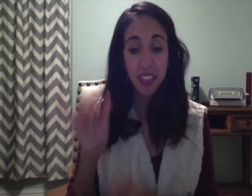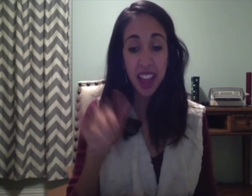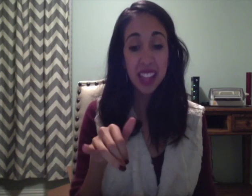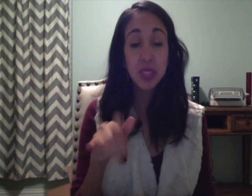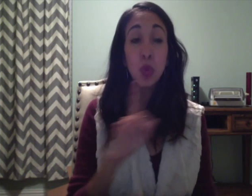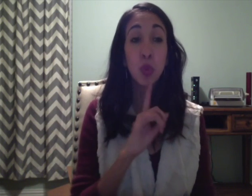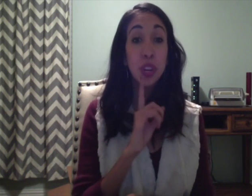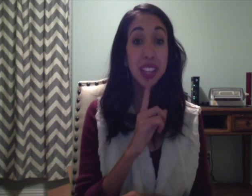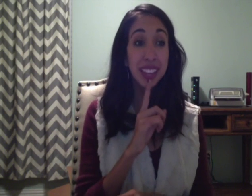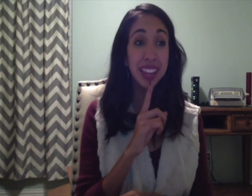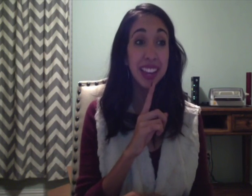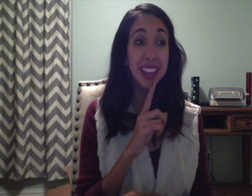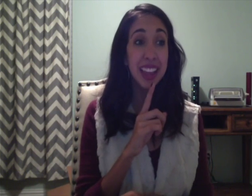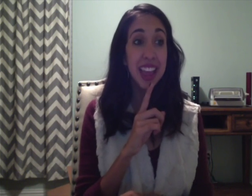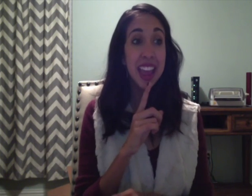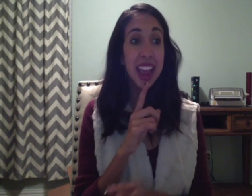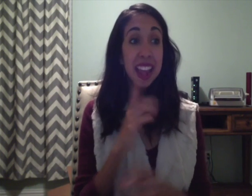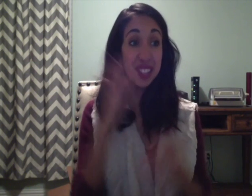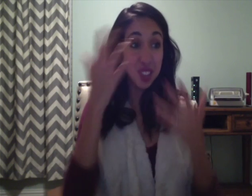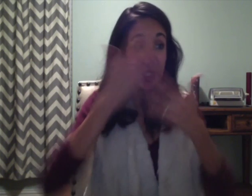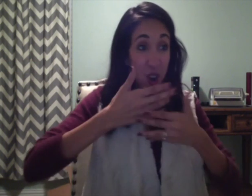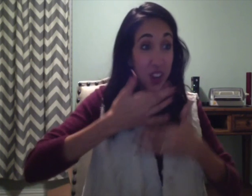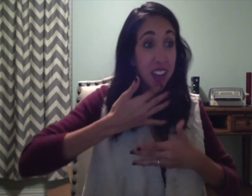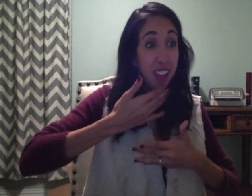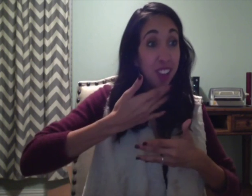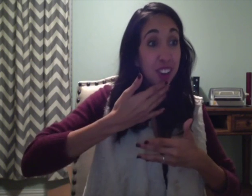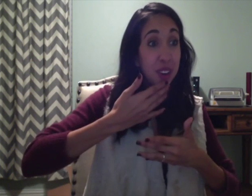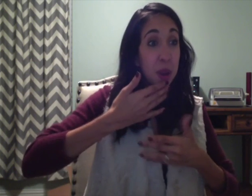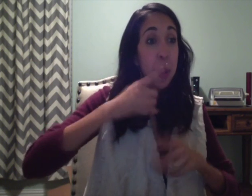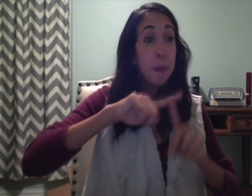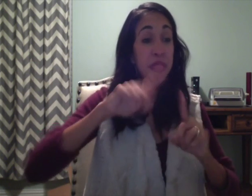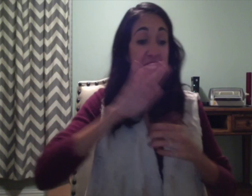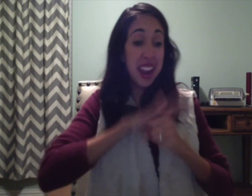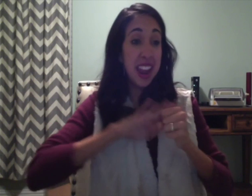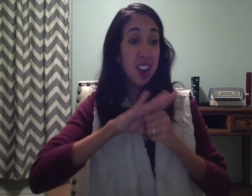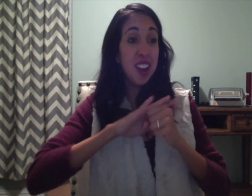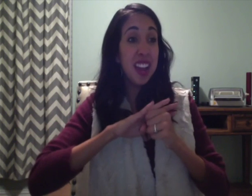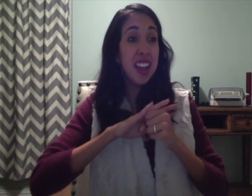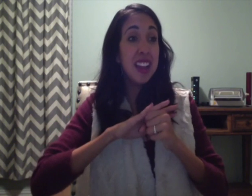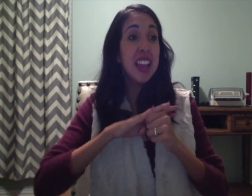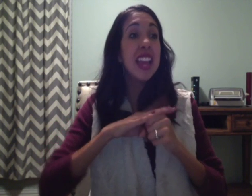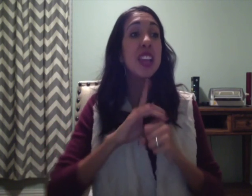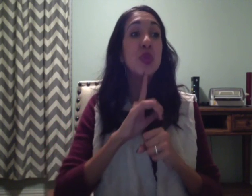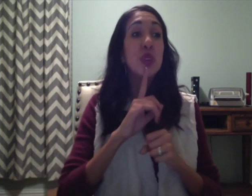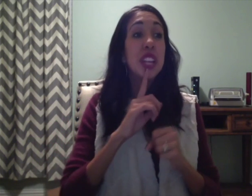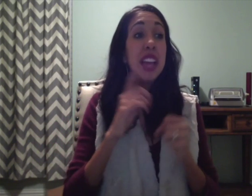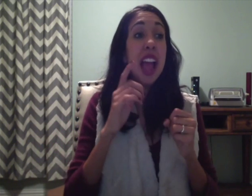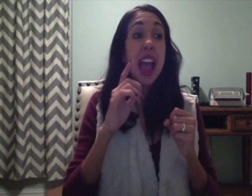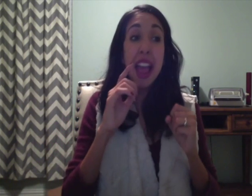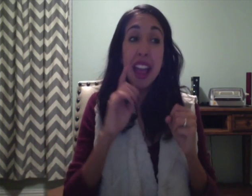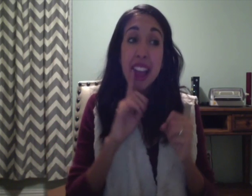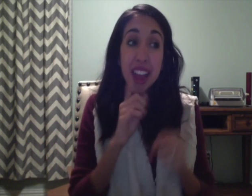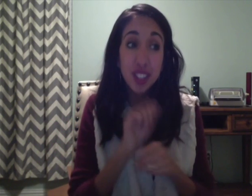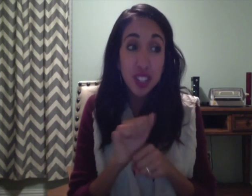That's really, it's dark color, but that area is really